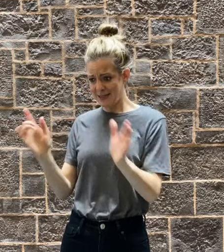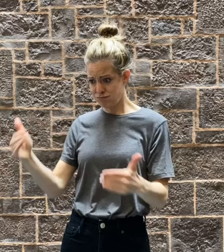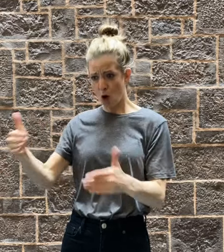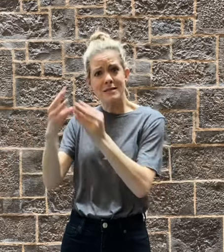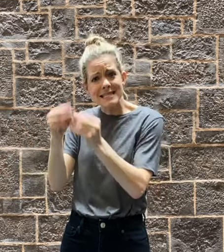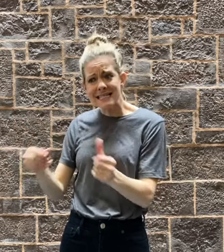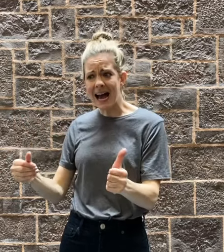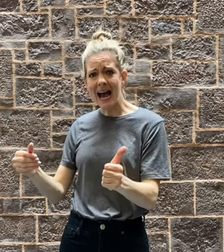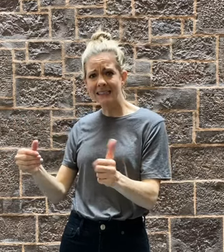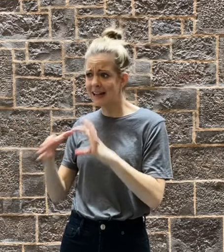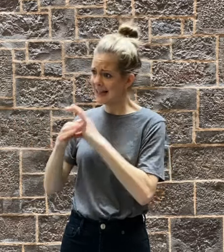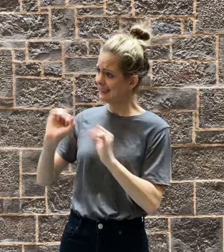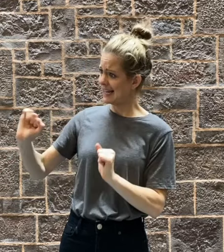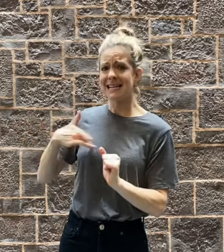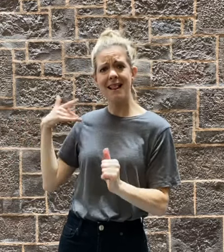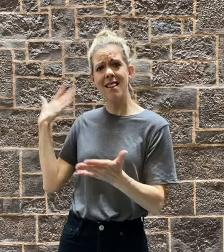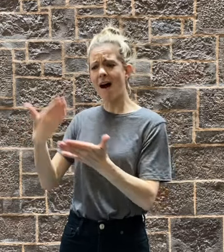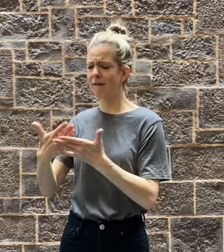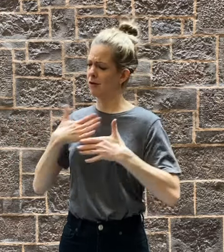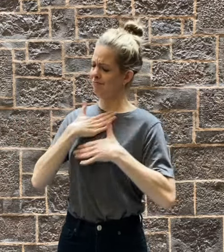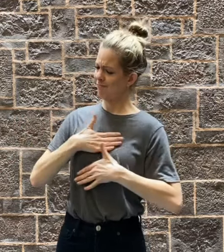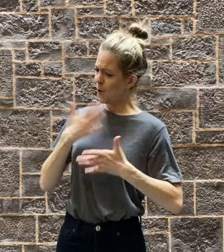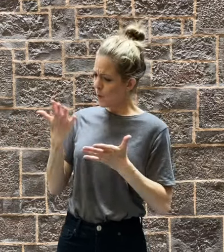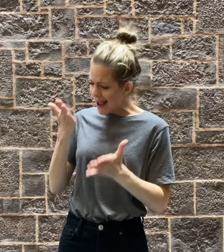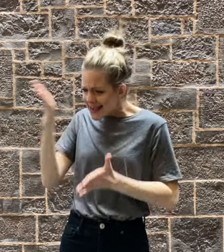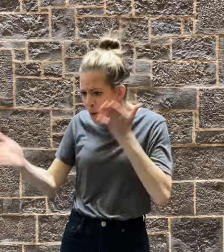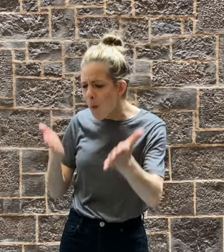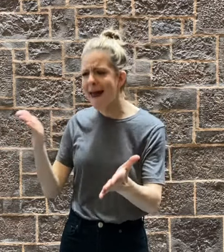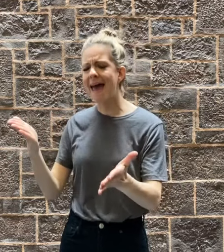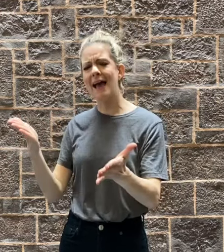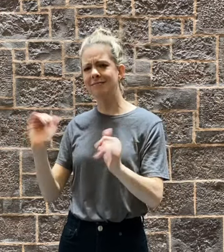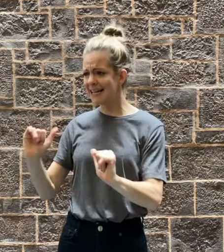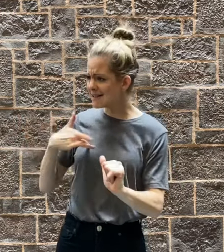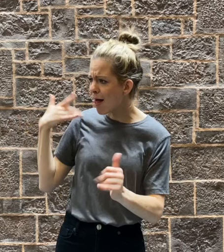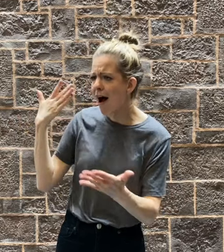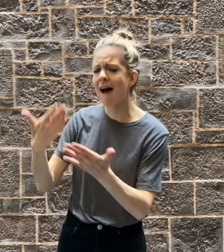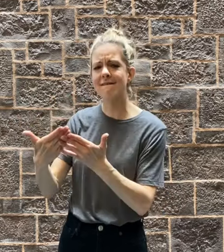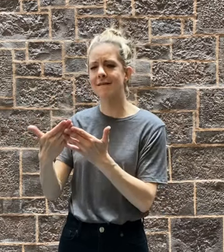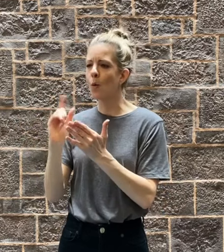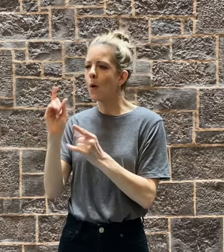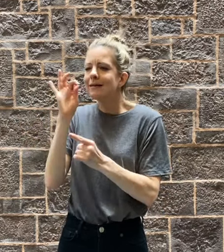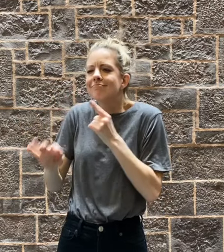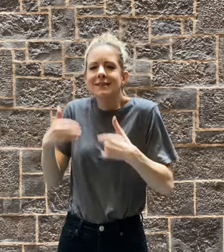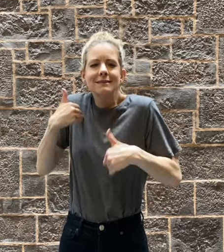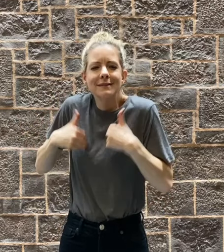object, reading all the places he went, and he had particular collecting interests, I think. So for